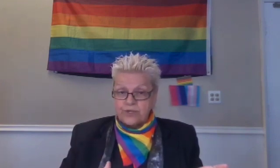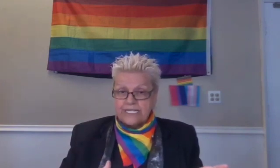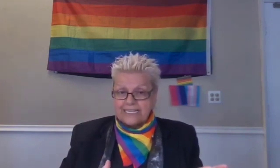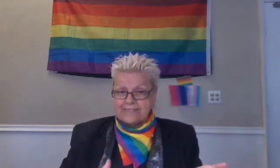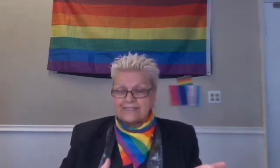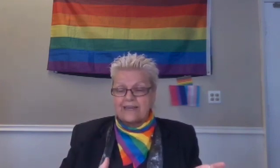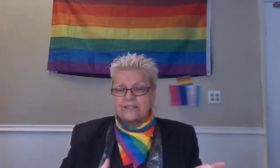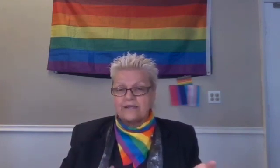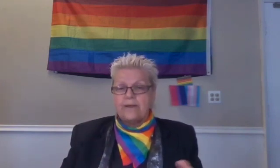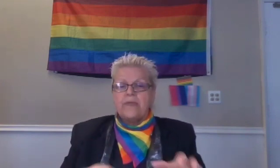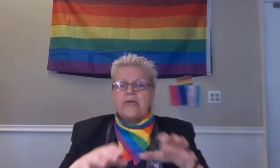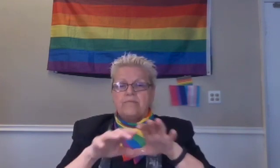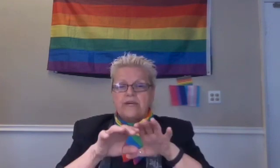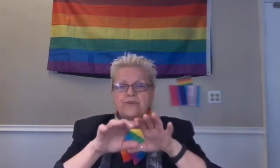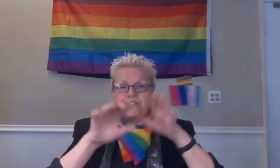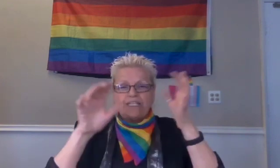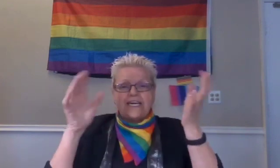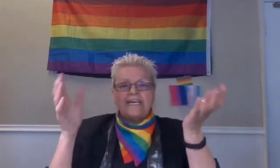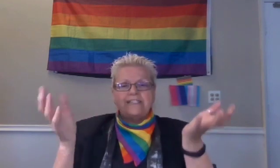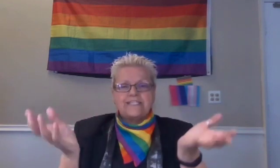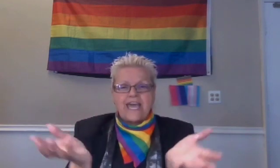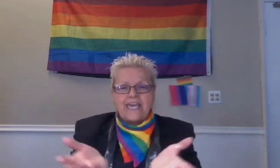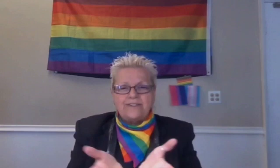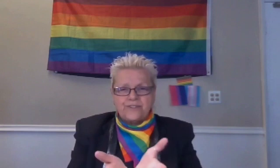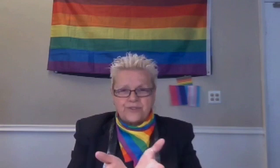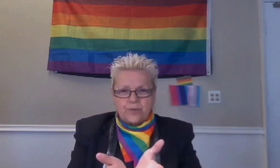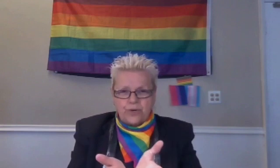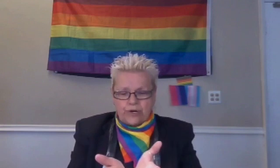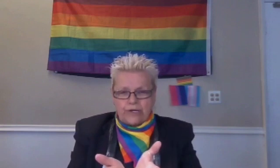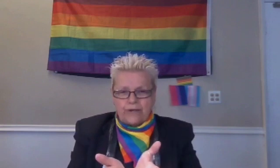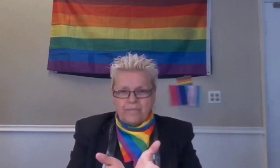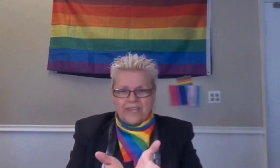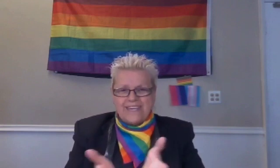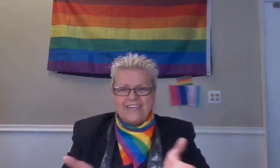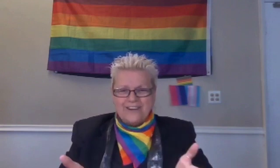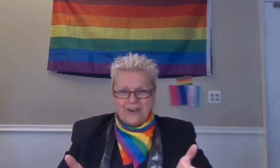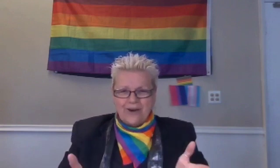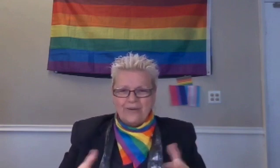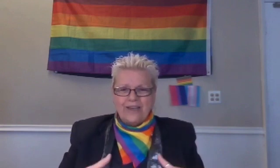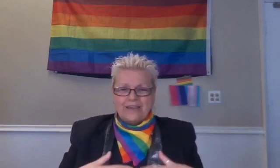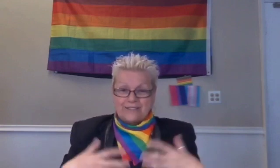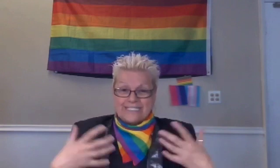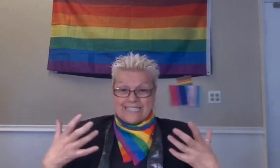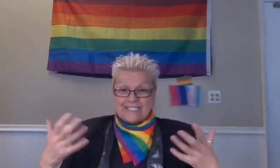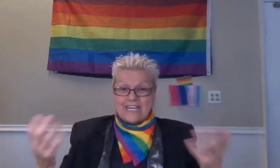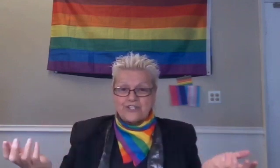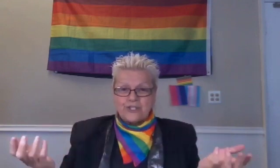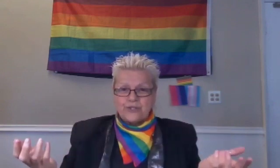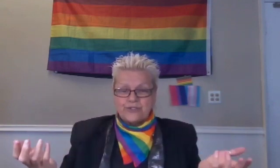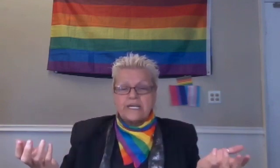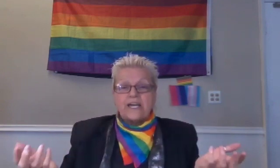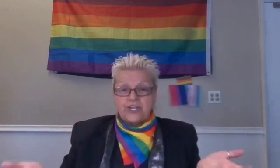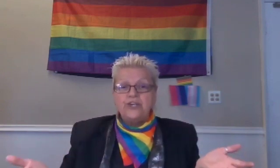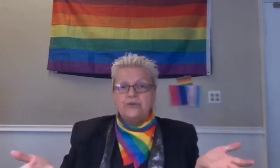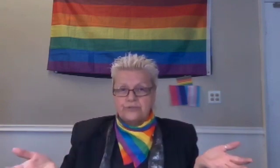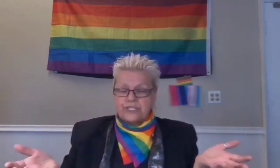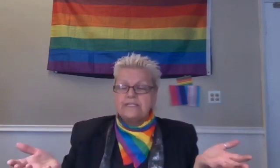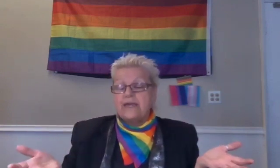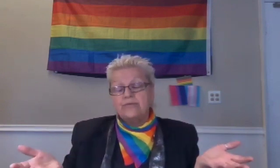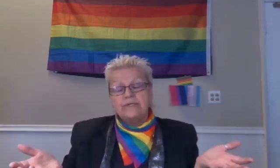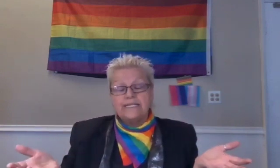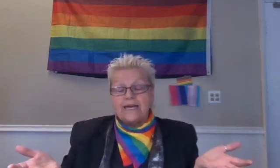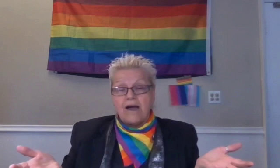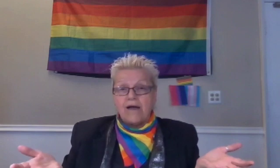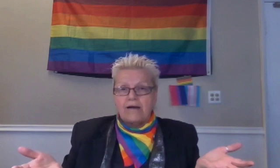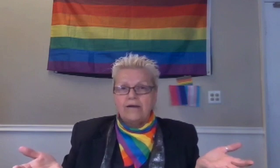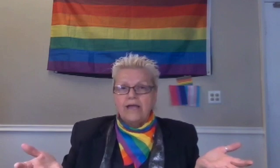plus community center, because it contains the work, you know, because these issues are huge.